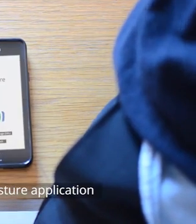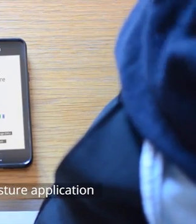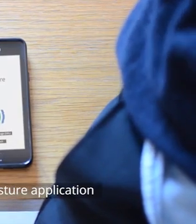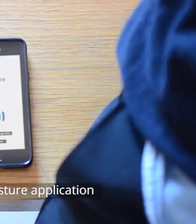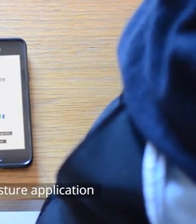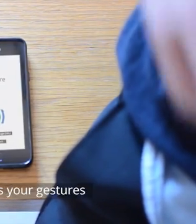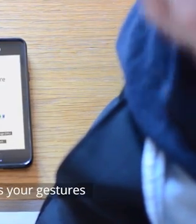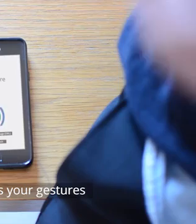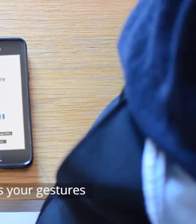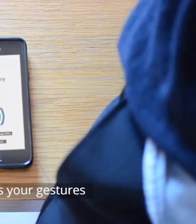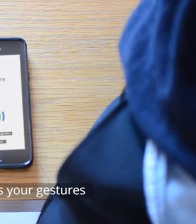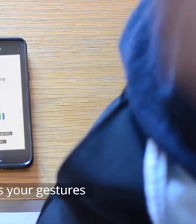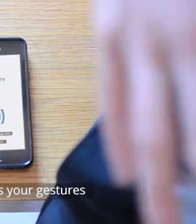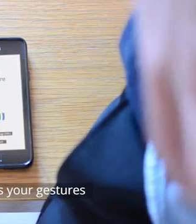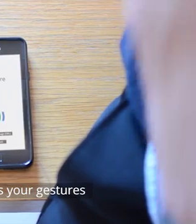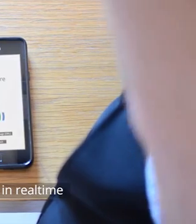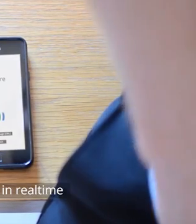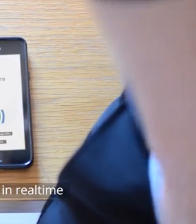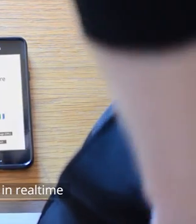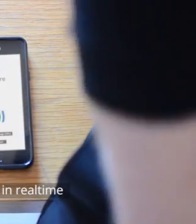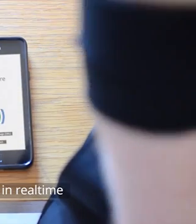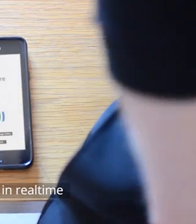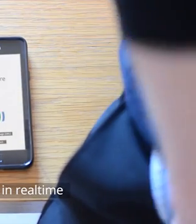application, which translates your gestures into speech in real time.